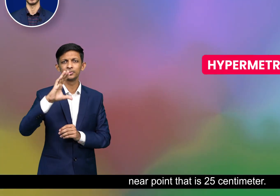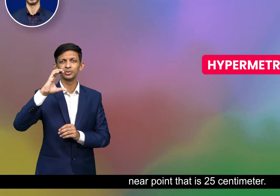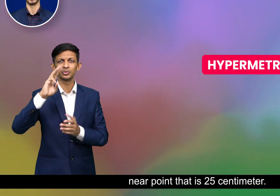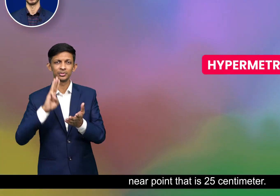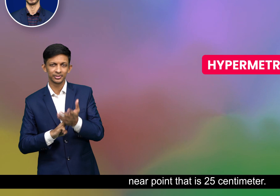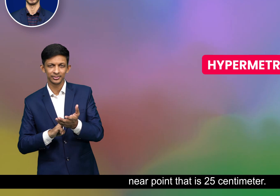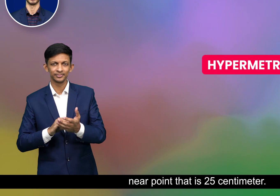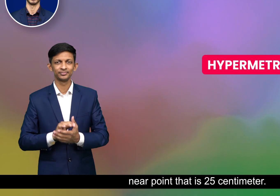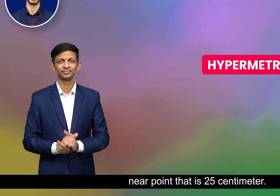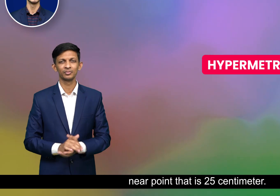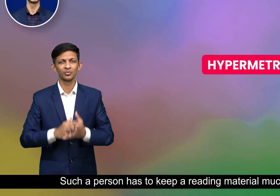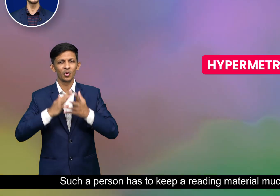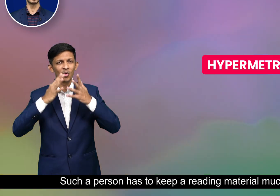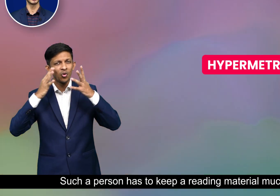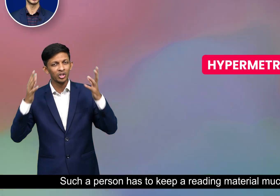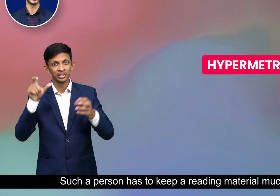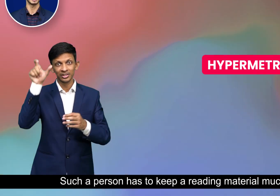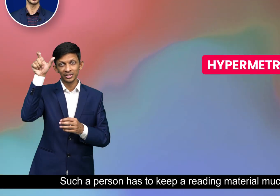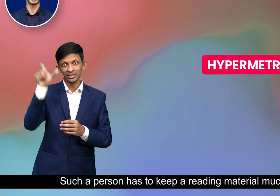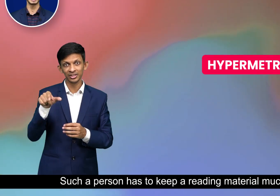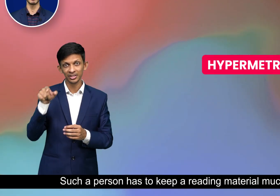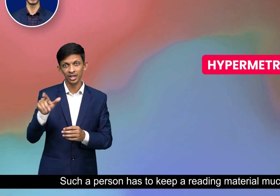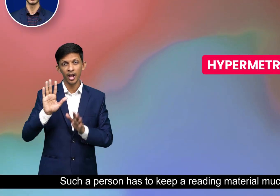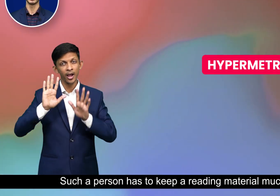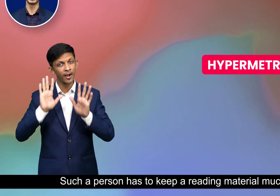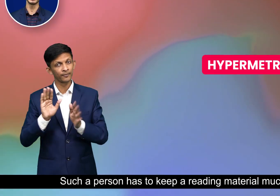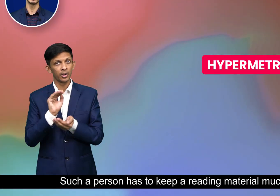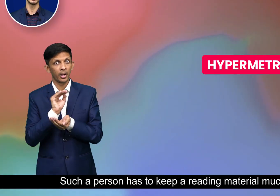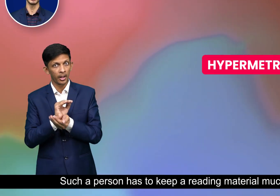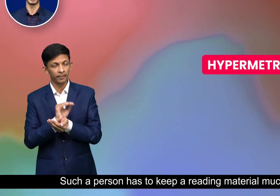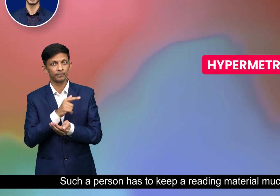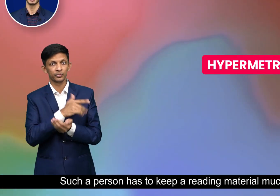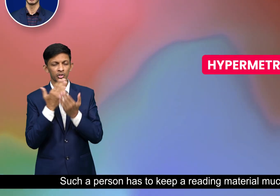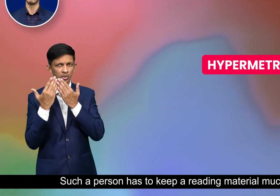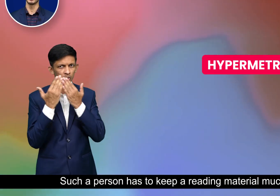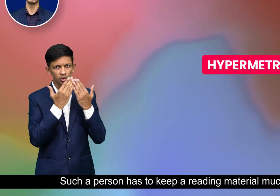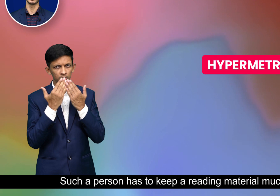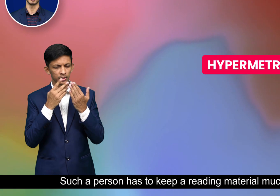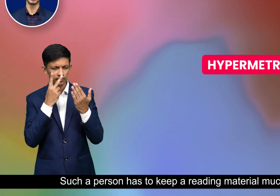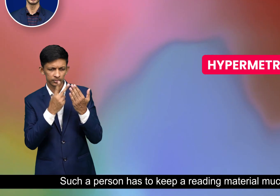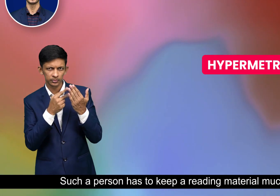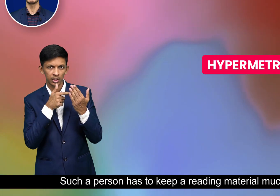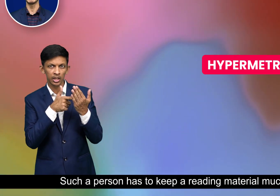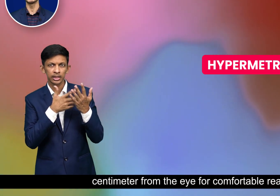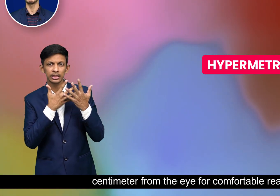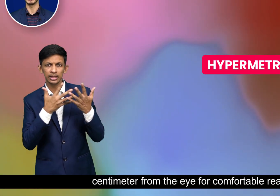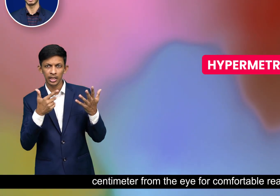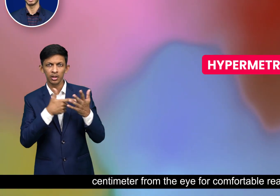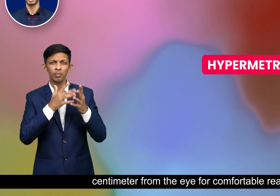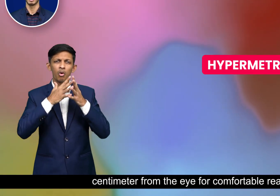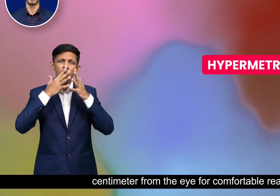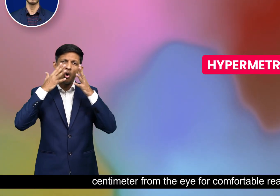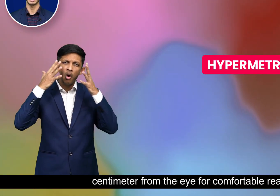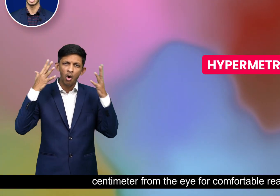centimeter. Such a person has to keep a reading material much beyond 25